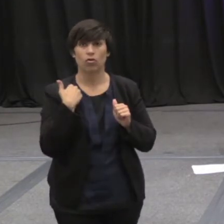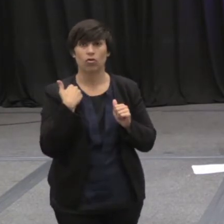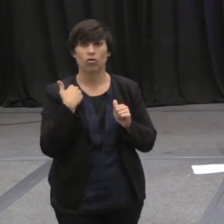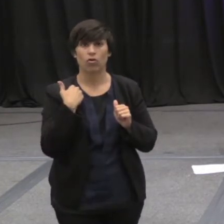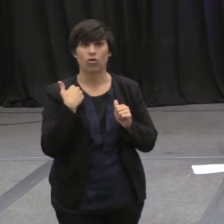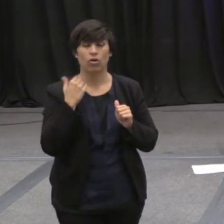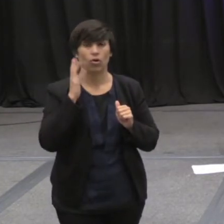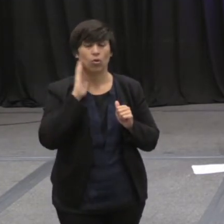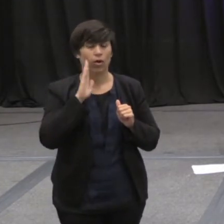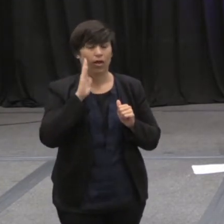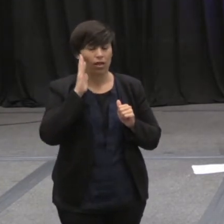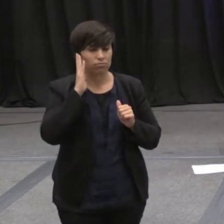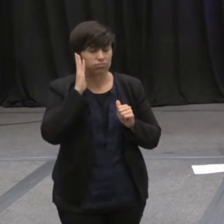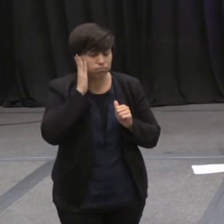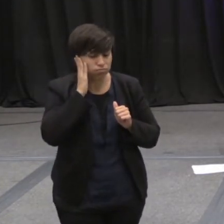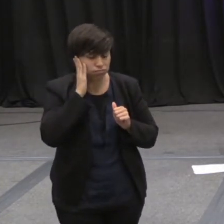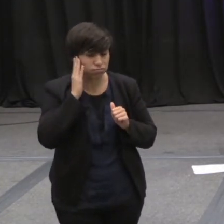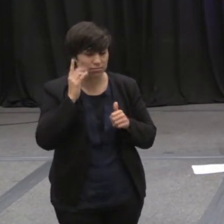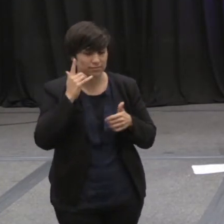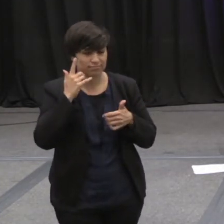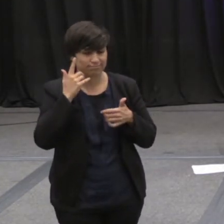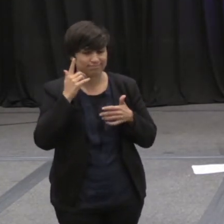go deaf. So